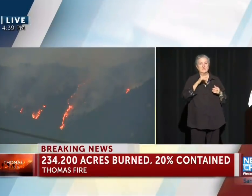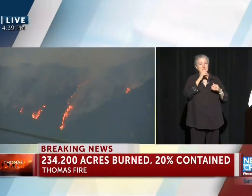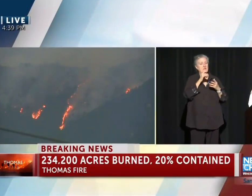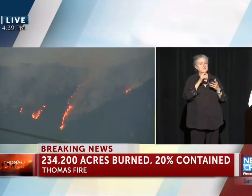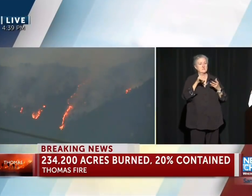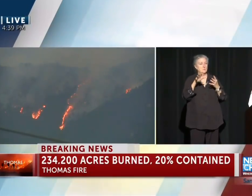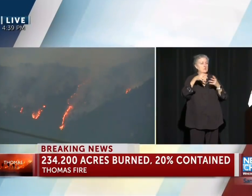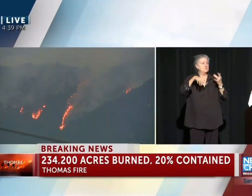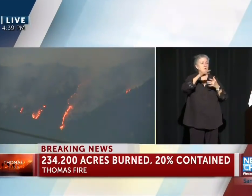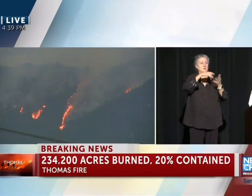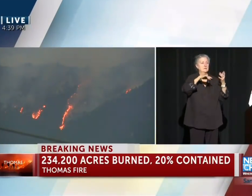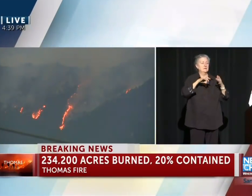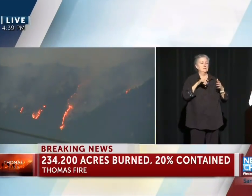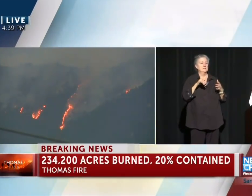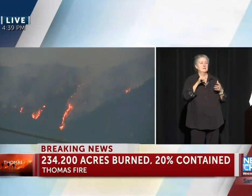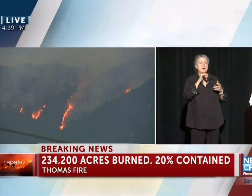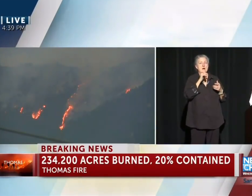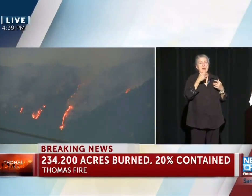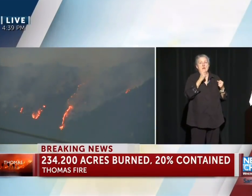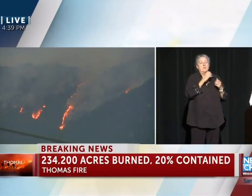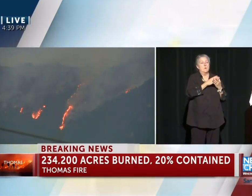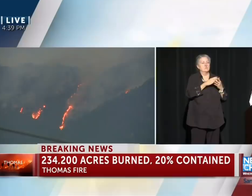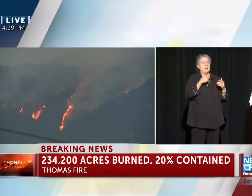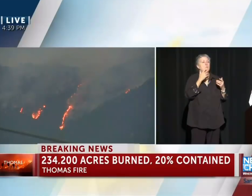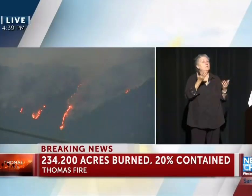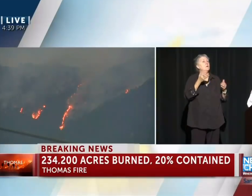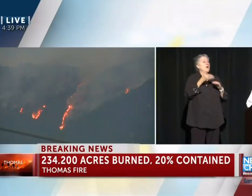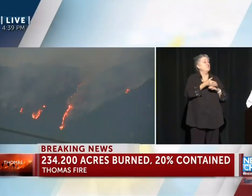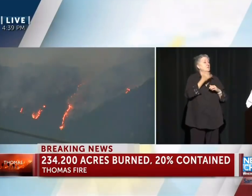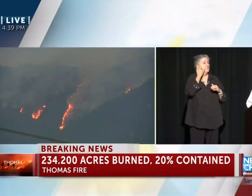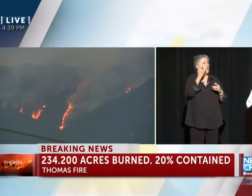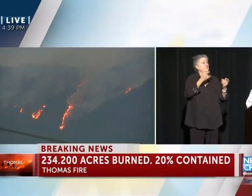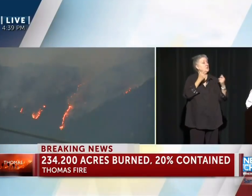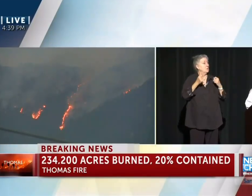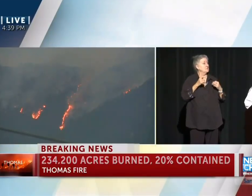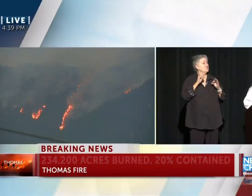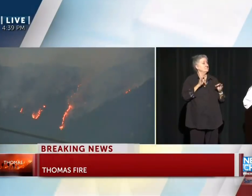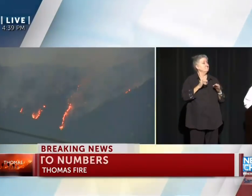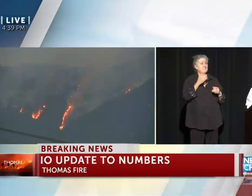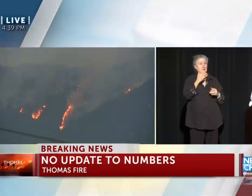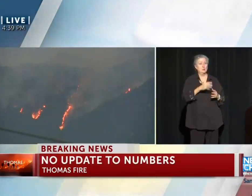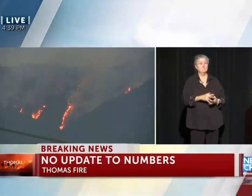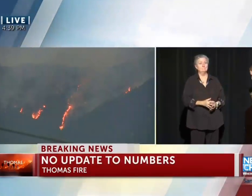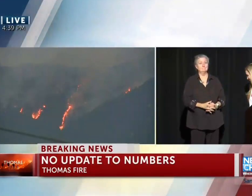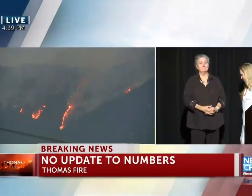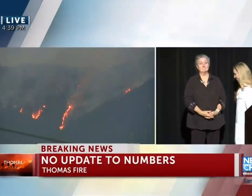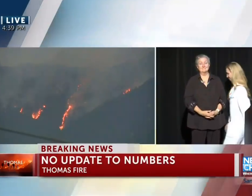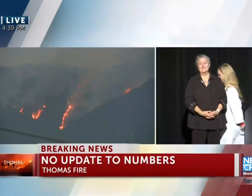doesn't recirculate unhealthy particles. I will be here afterwards if you have any questions. Thank you.